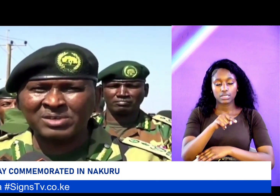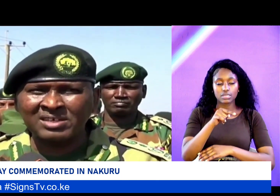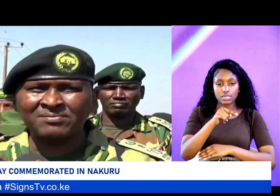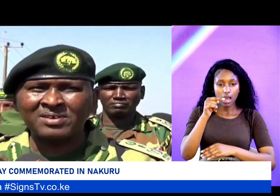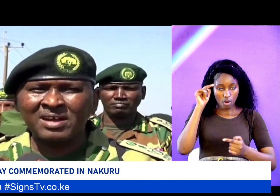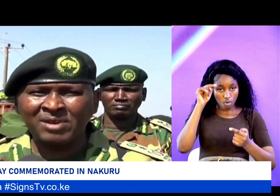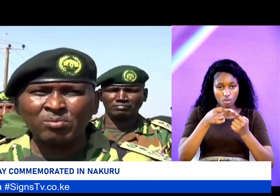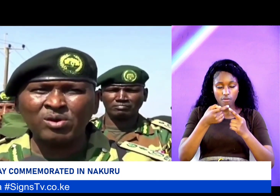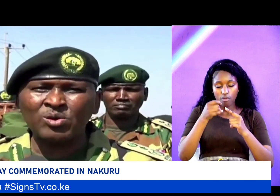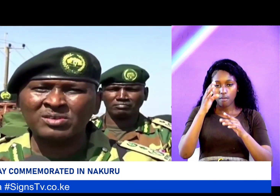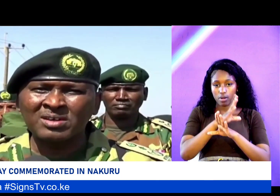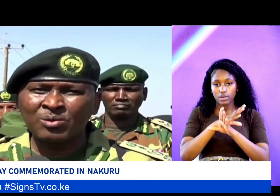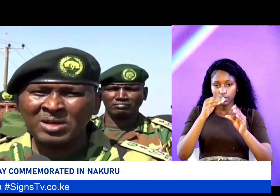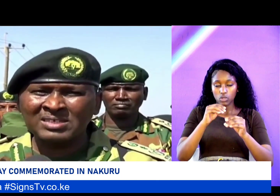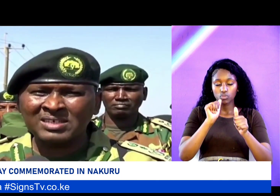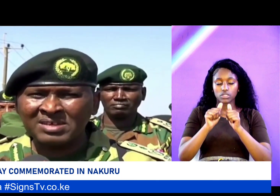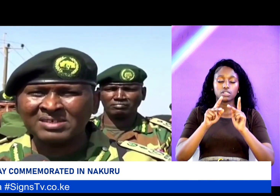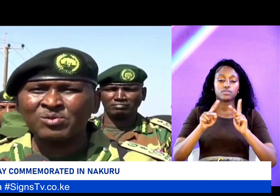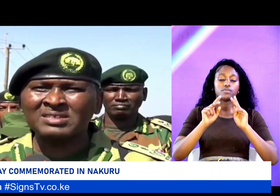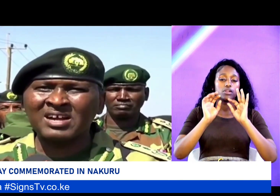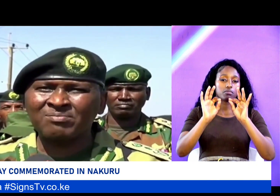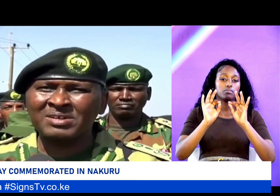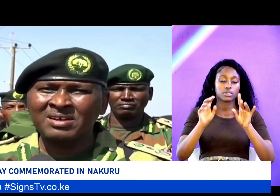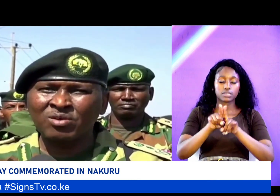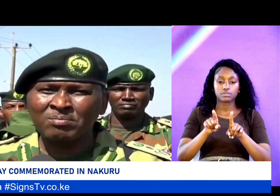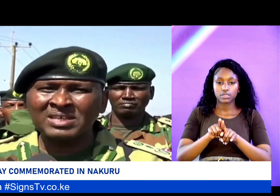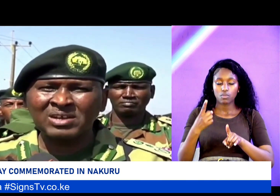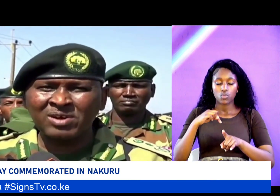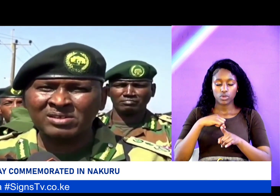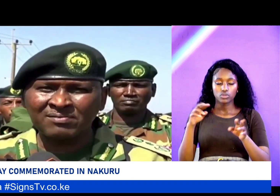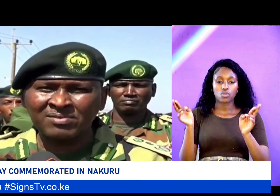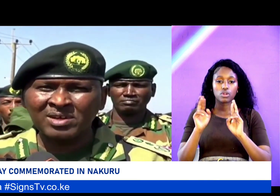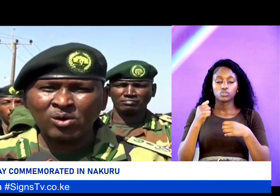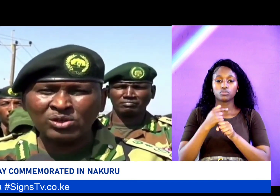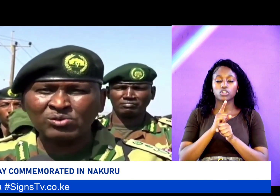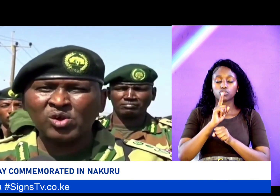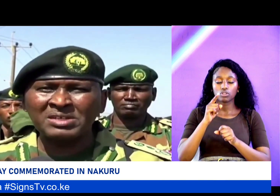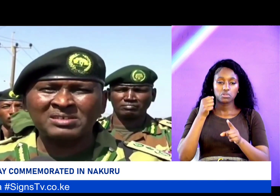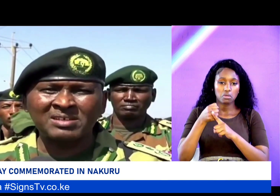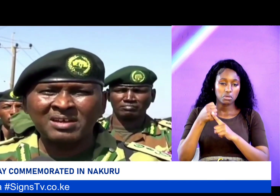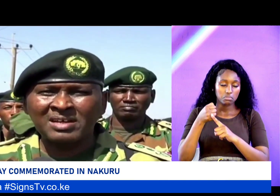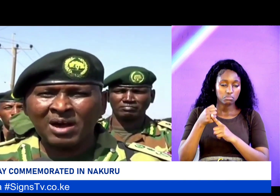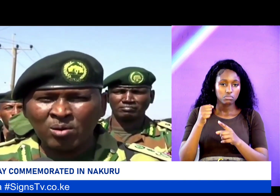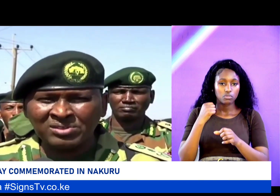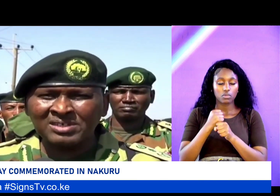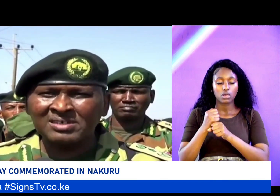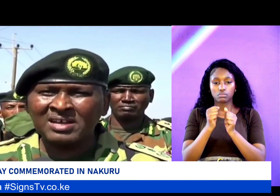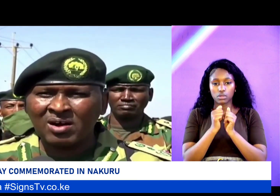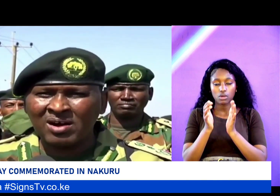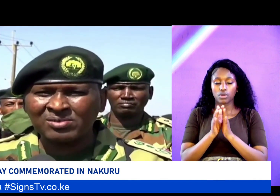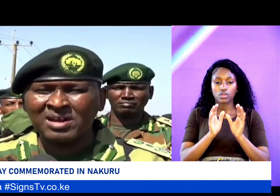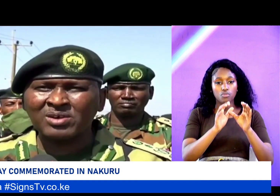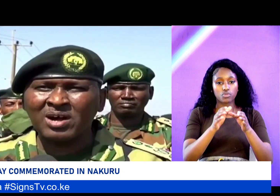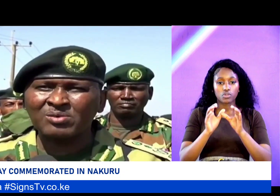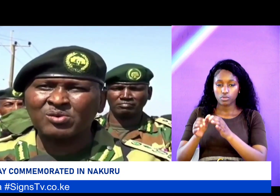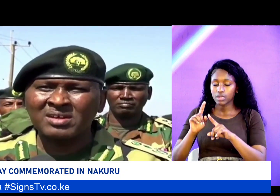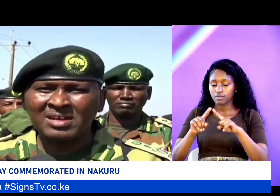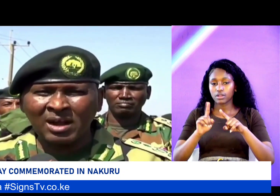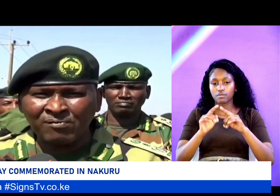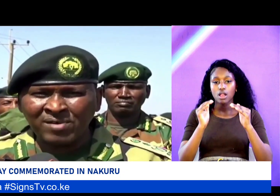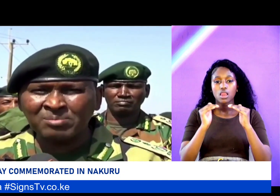President is a very objective, a very noble cause. We as service and we as the government, we must endeavor ourselves to work closely with the communities in our homestead, in